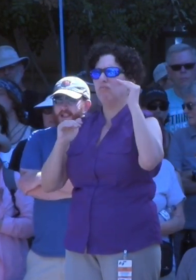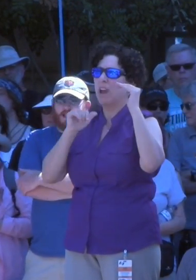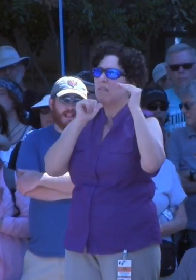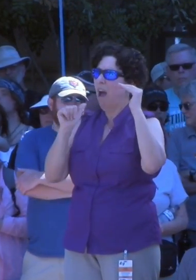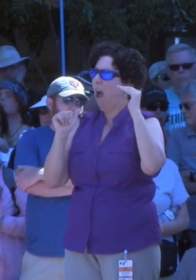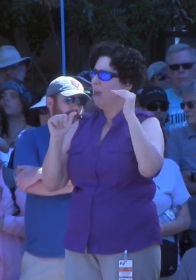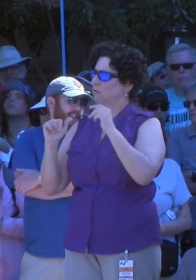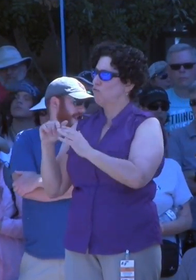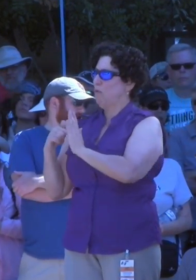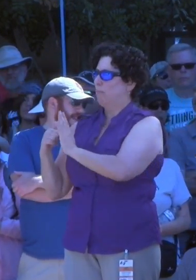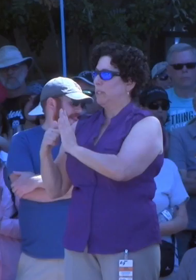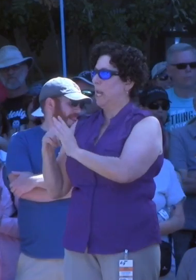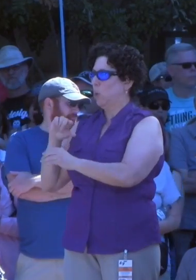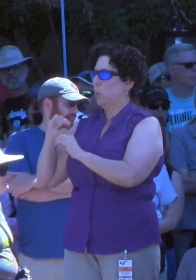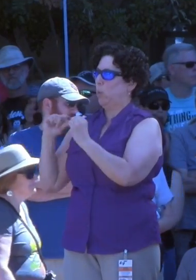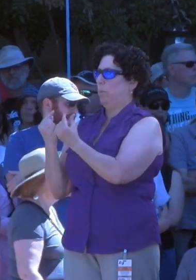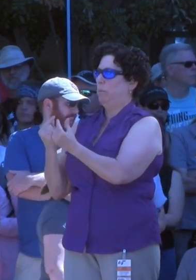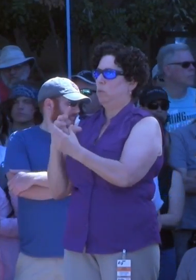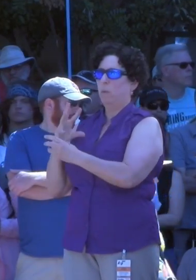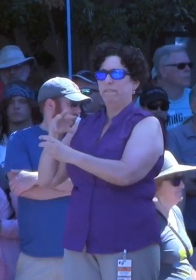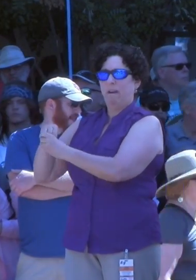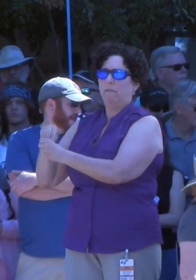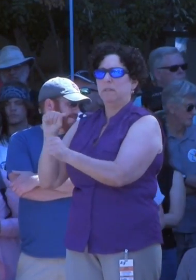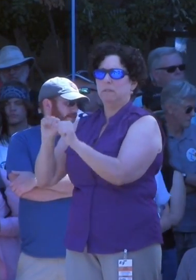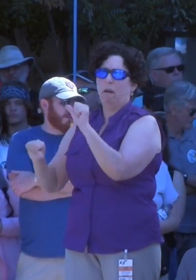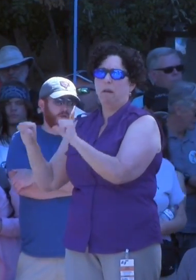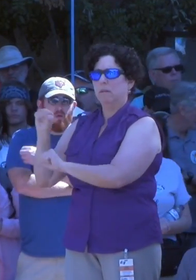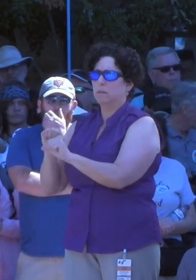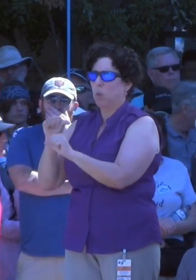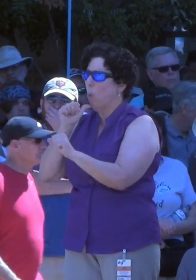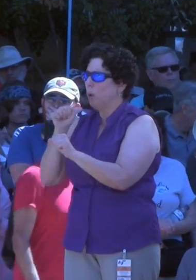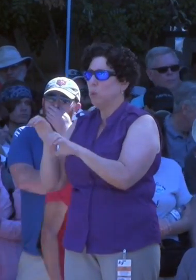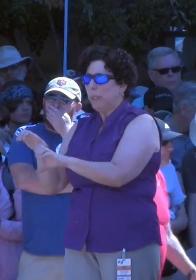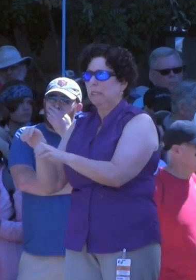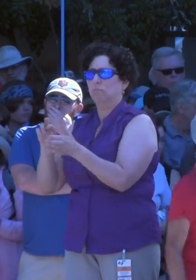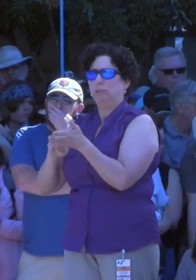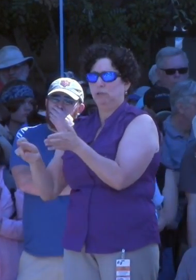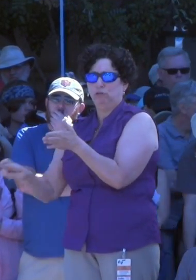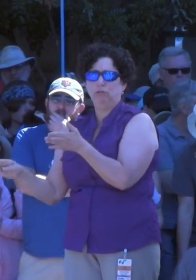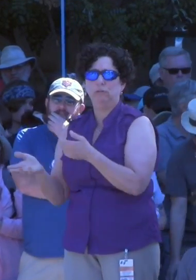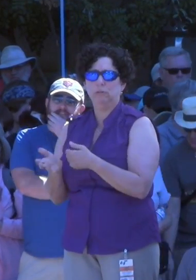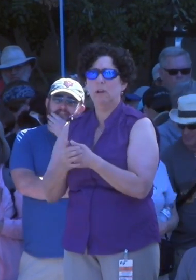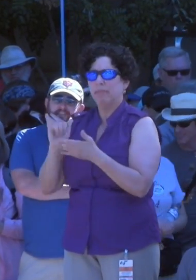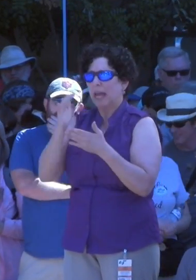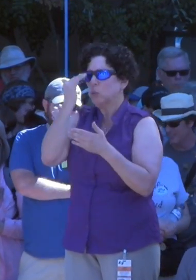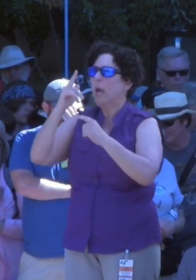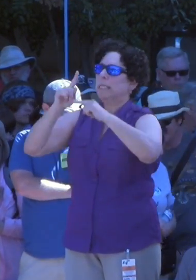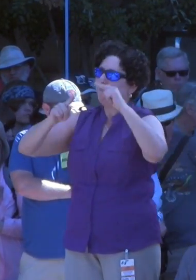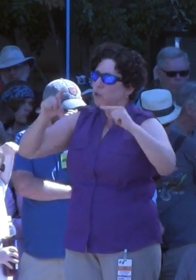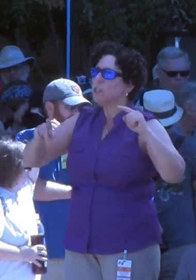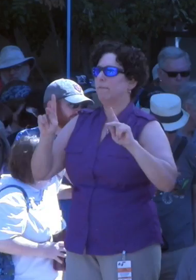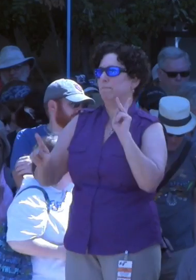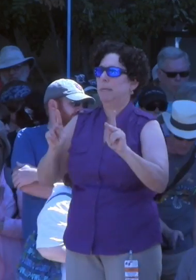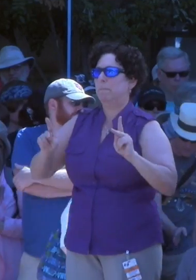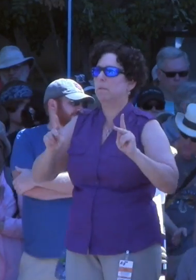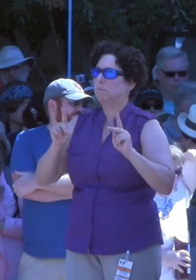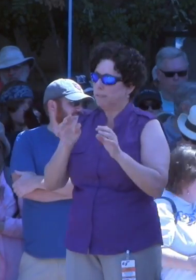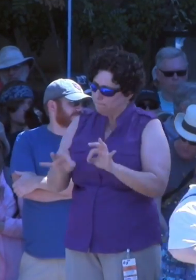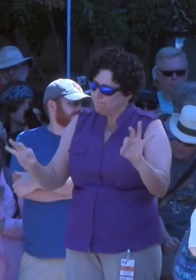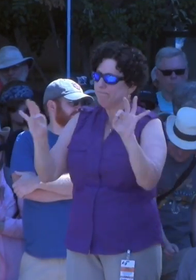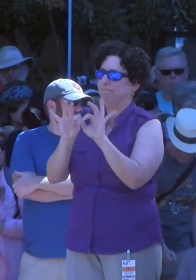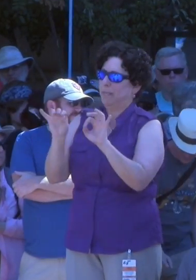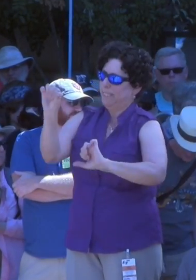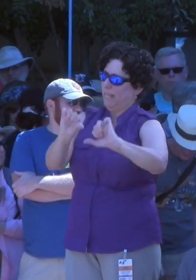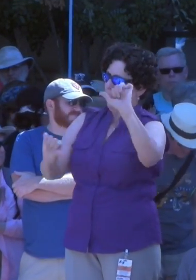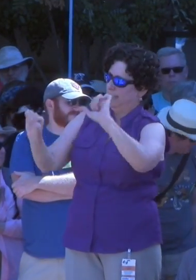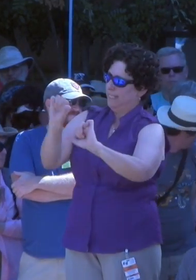underrepresented groups from becoming scientists and performing scientific research. That is why Diversity in STEM is a scientific